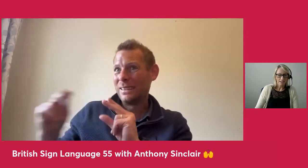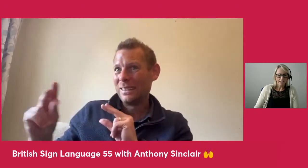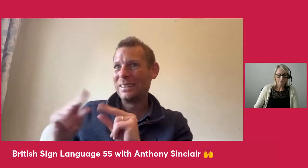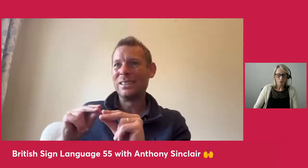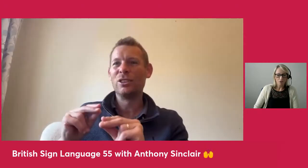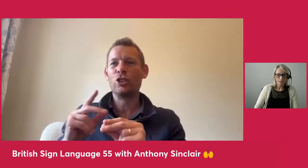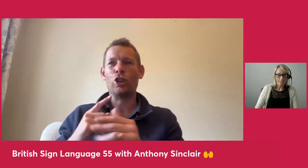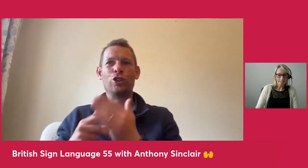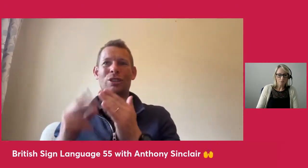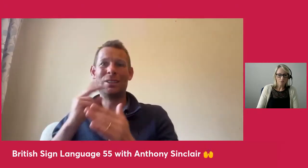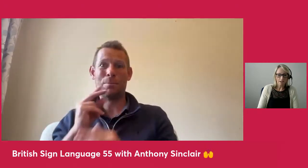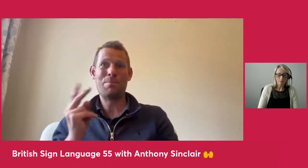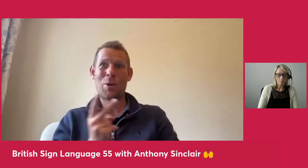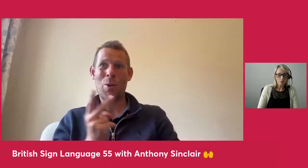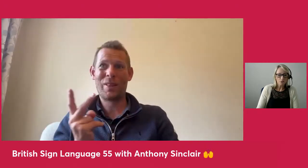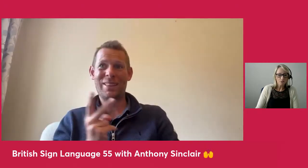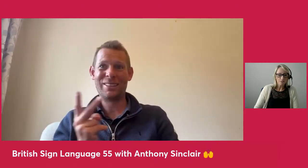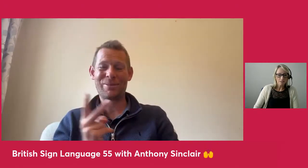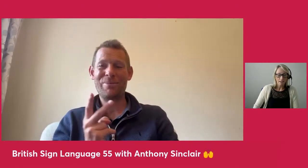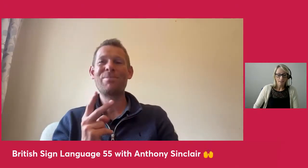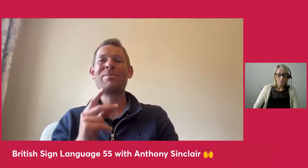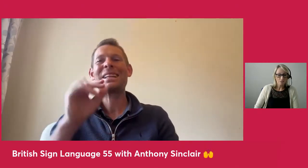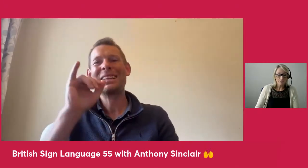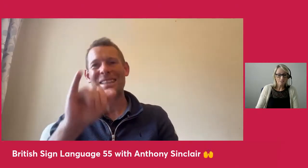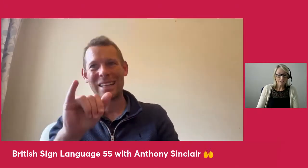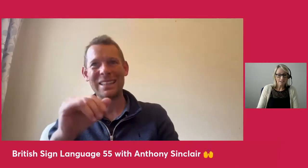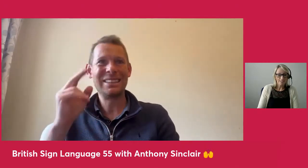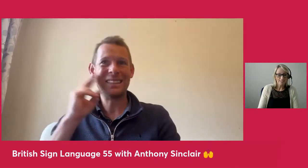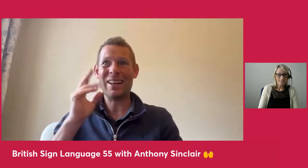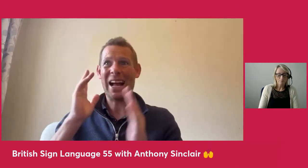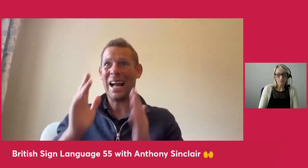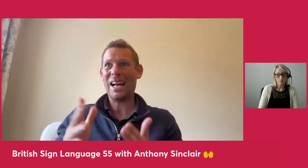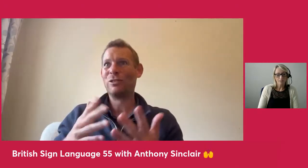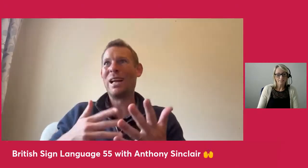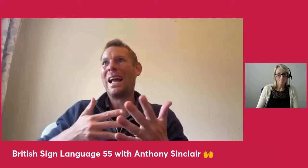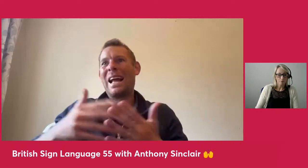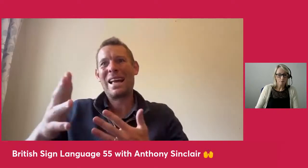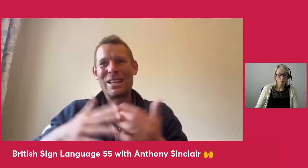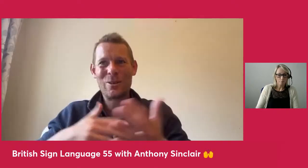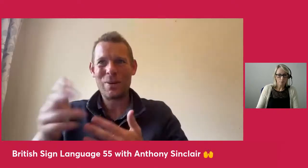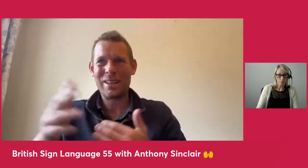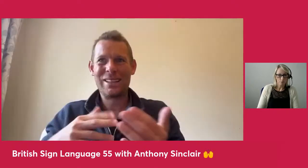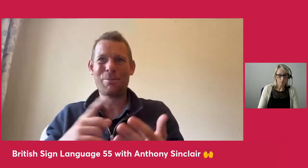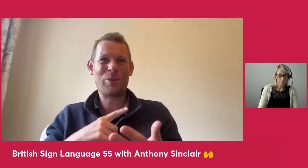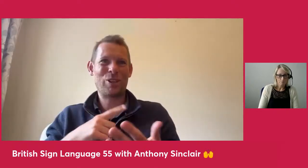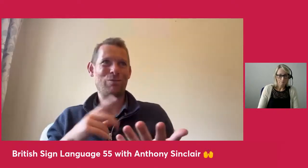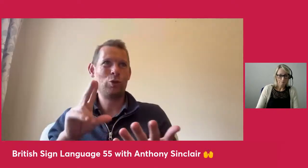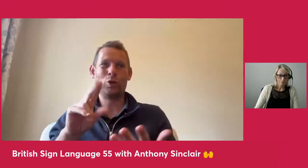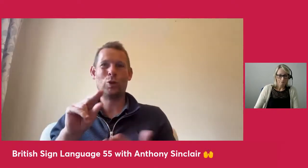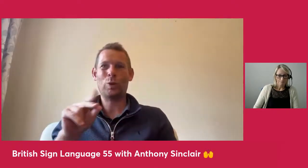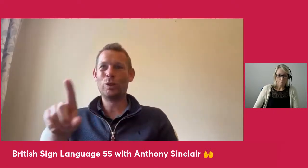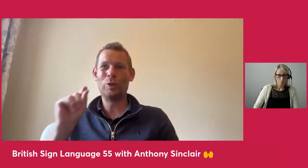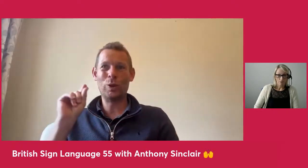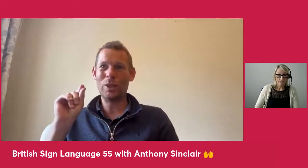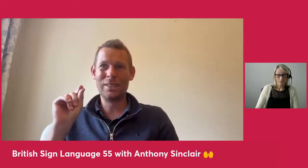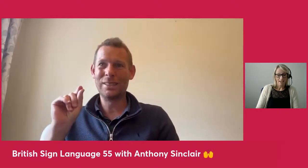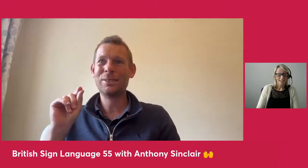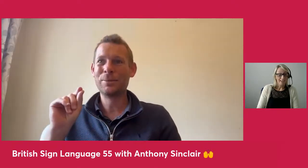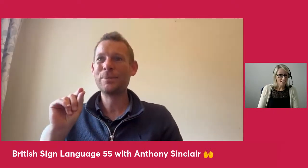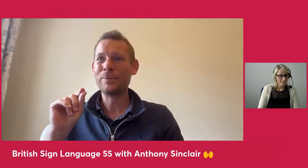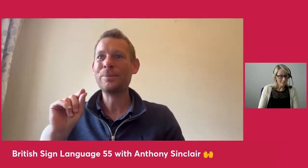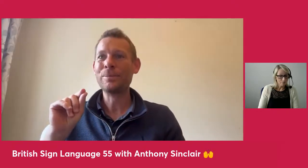will, again, if they're trying to liaise with a hearing person that doesn't sign, it can be doubly difficult for both.